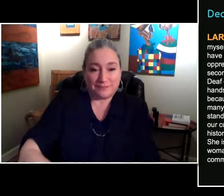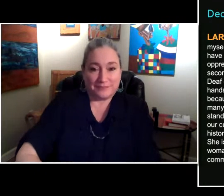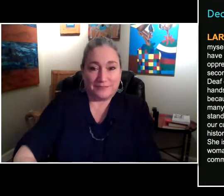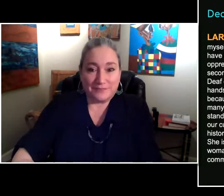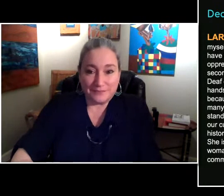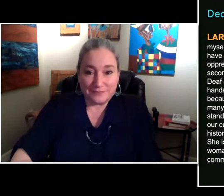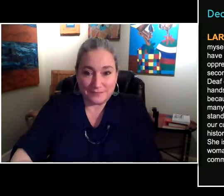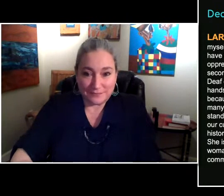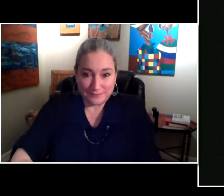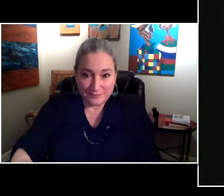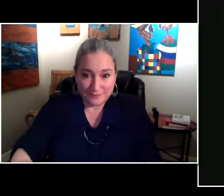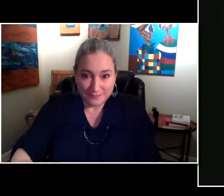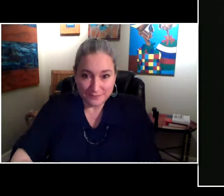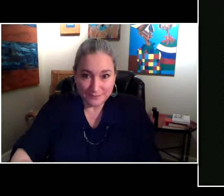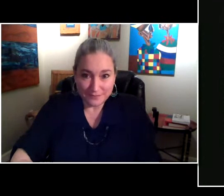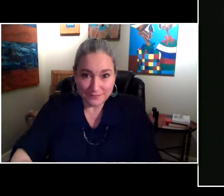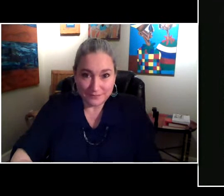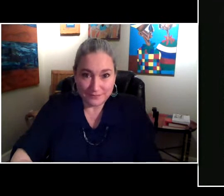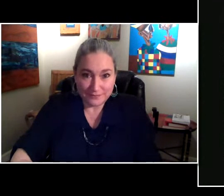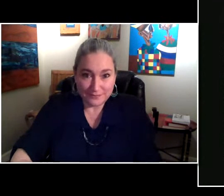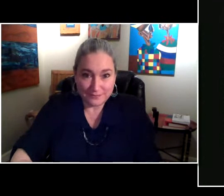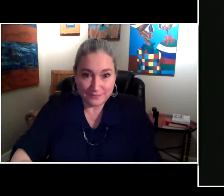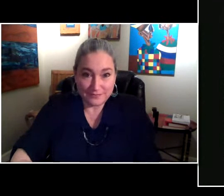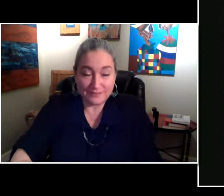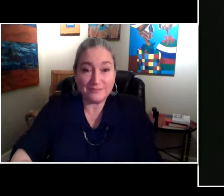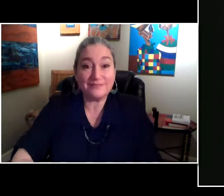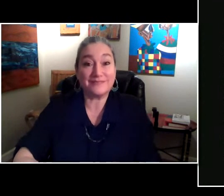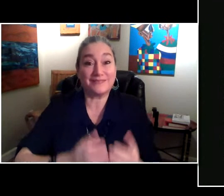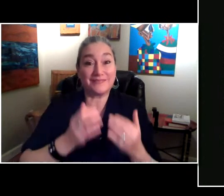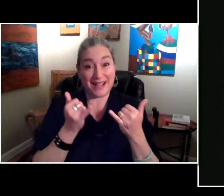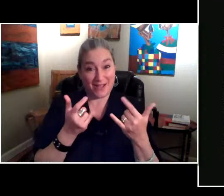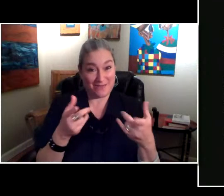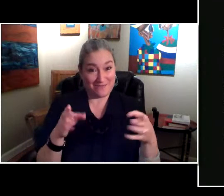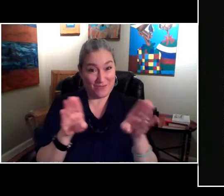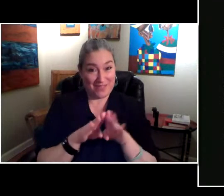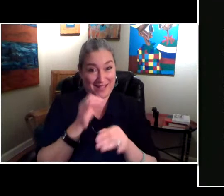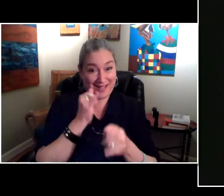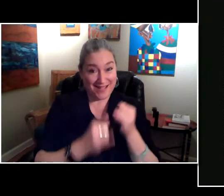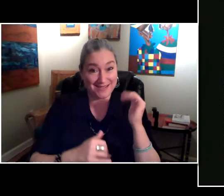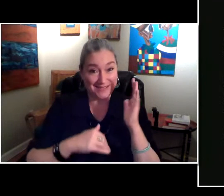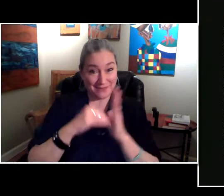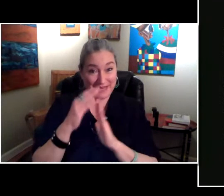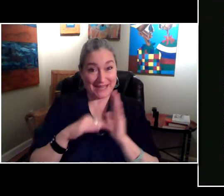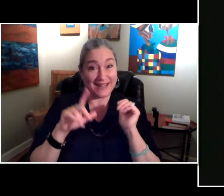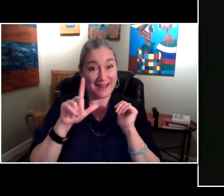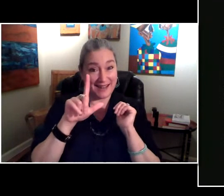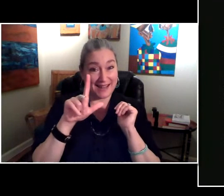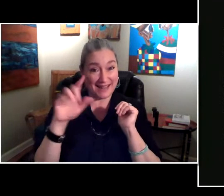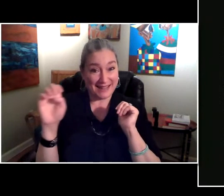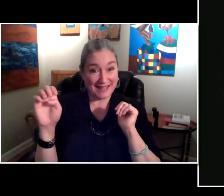pride to show that I am an ASL user. Next slide.